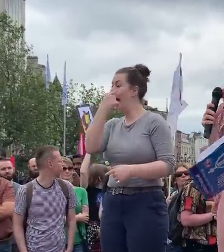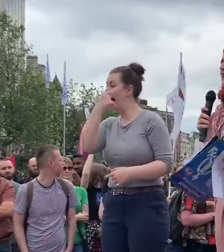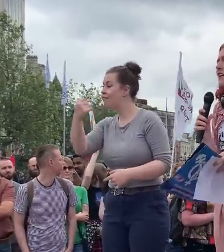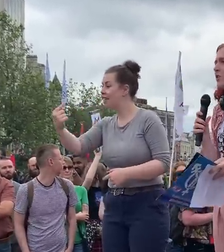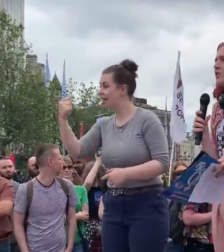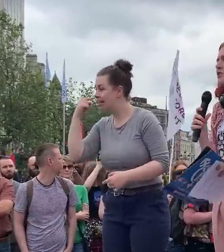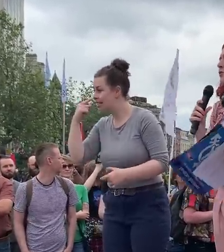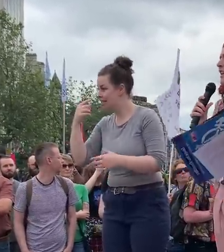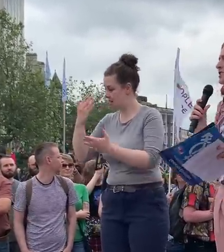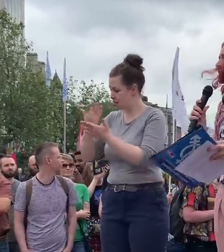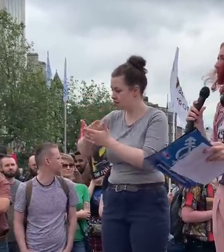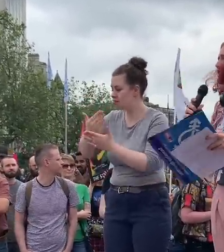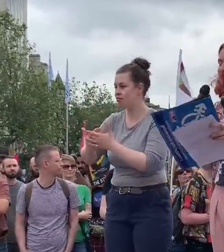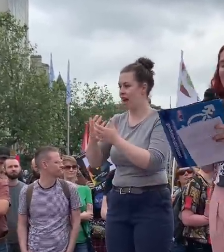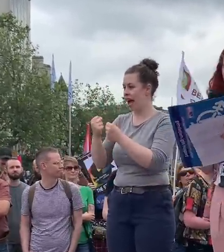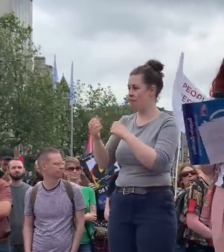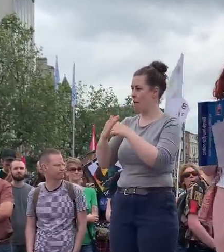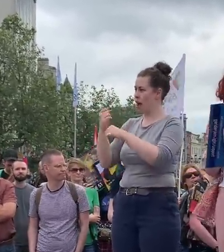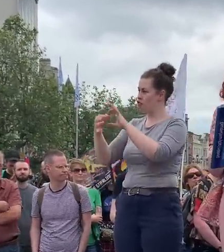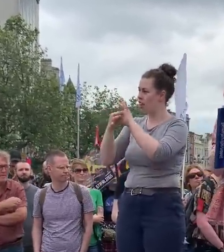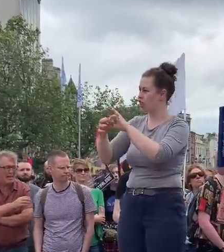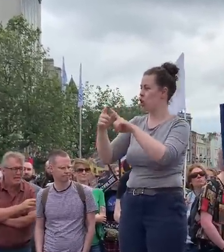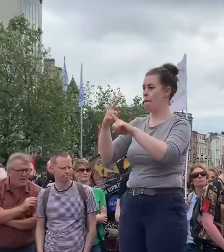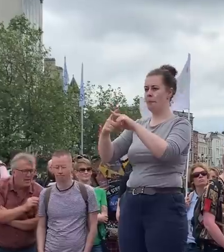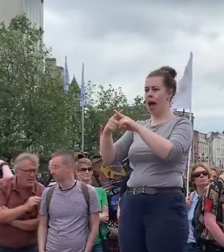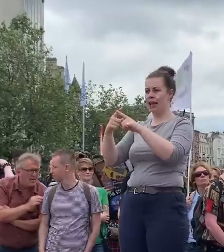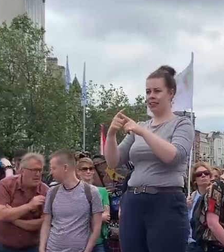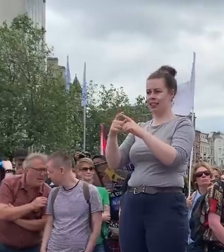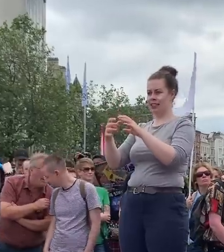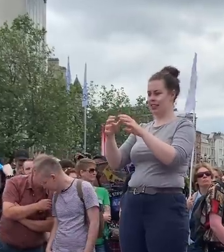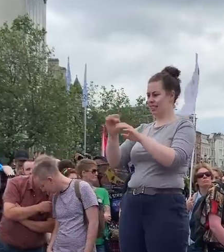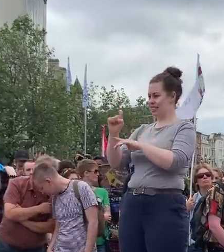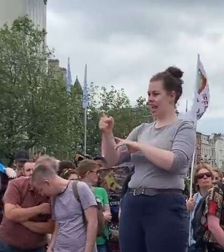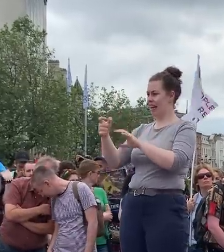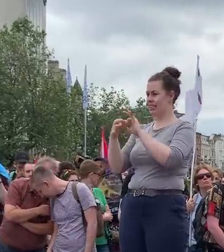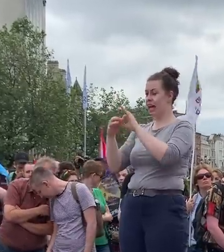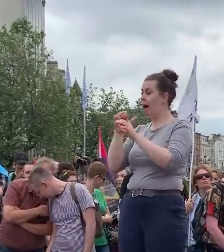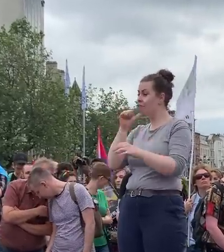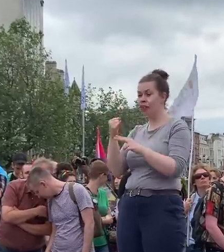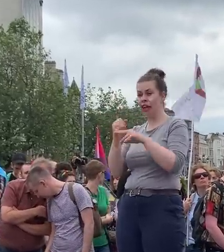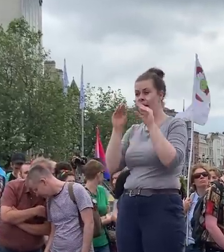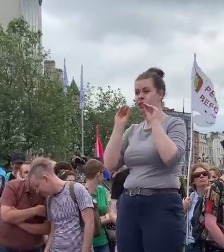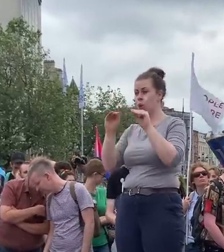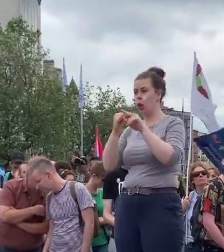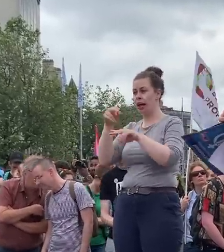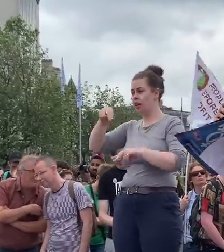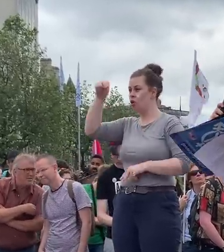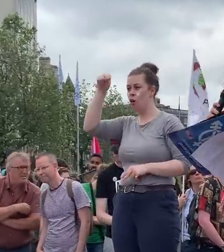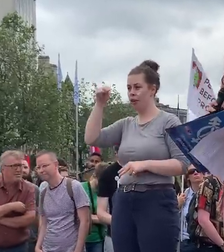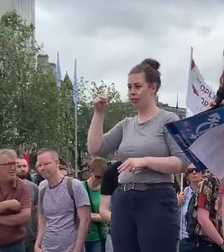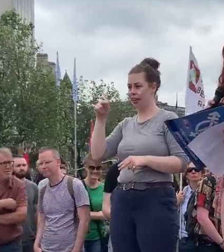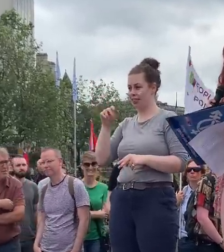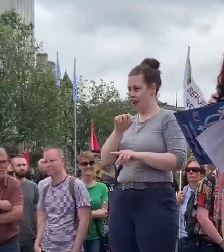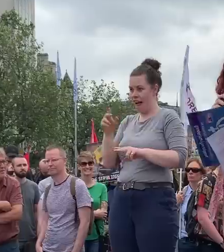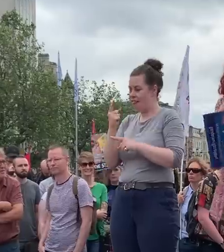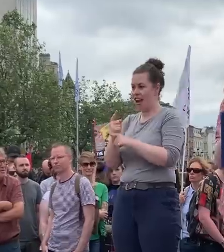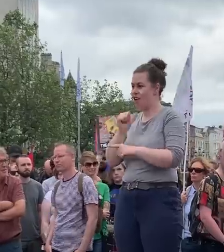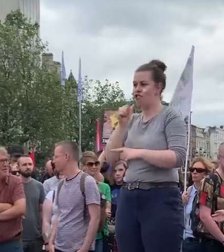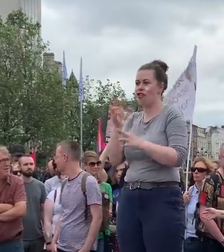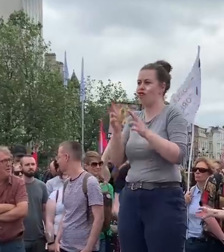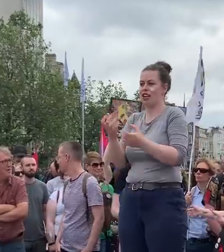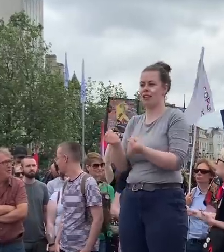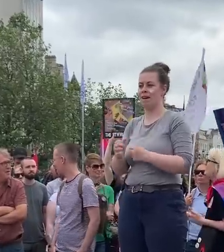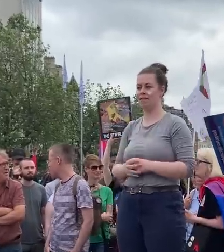and LGBT-inclusive relationships and sex ed is not provided in schools in the north as a right.